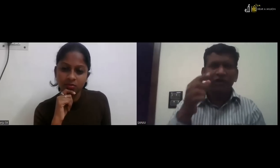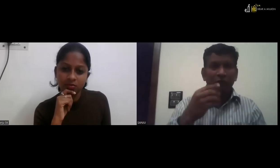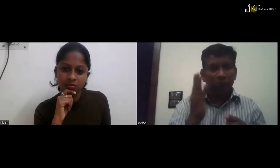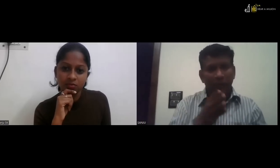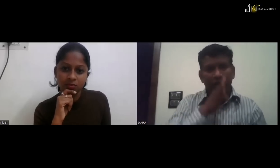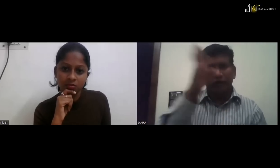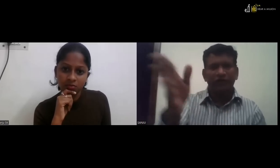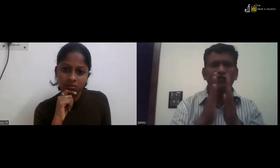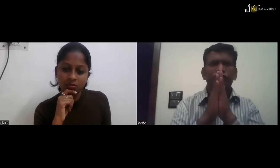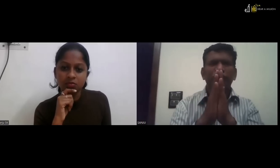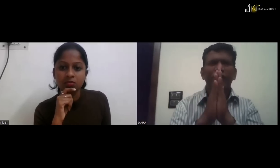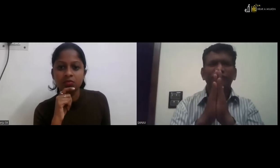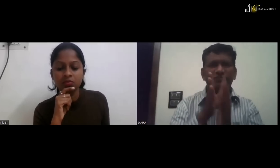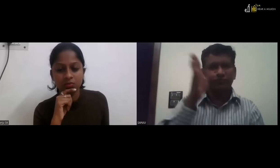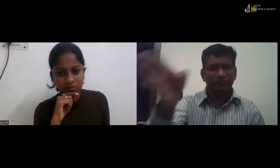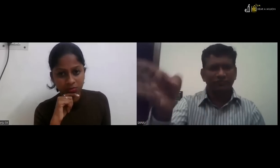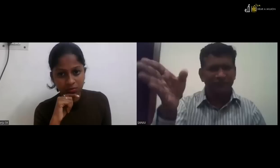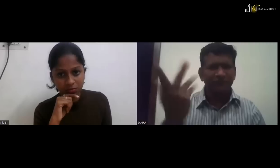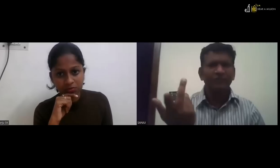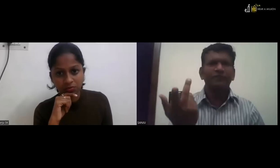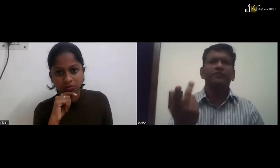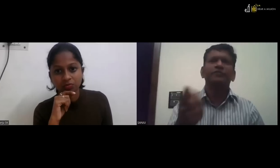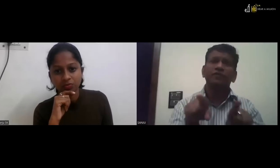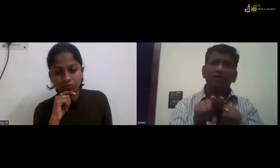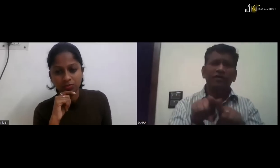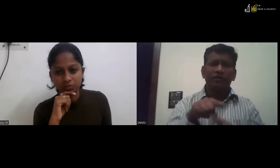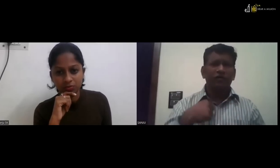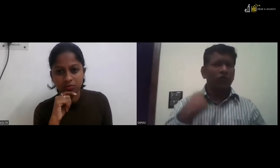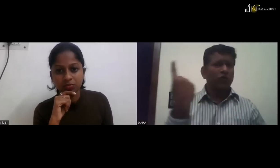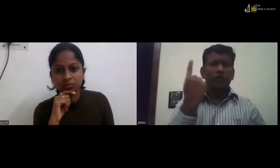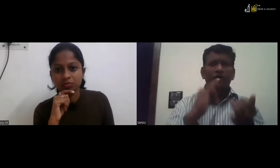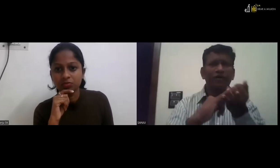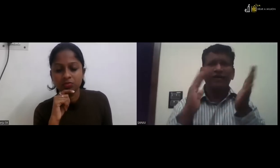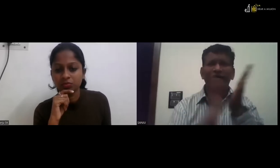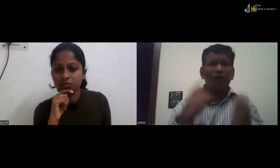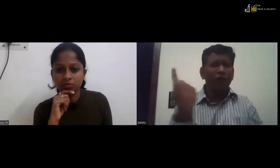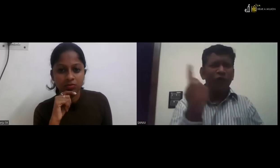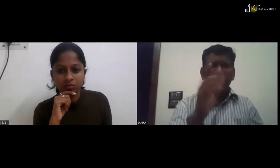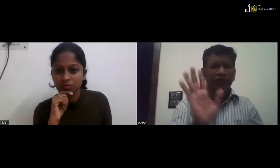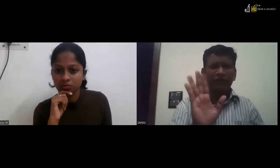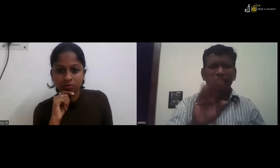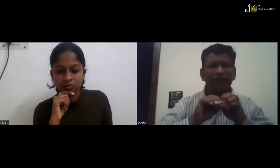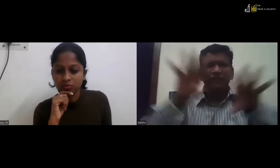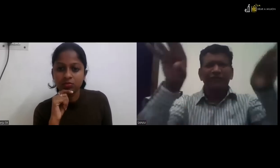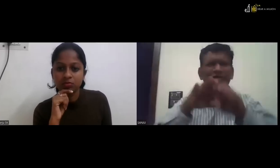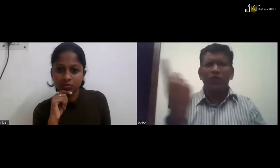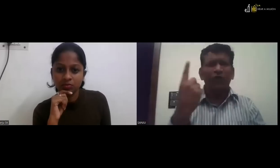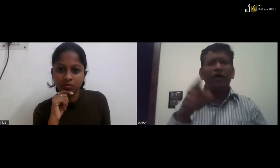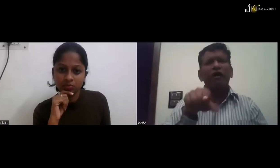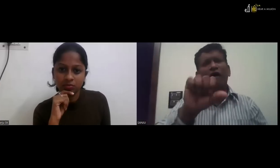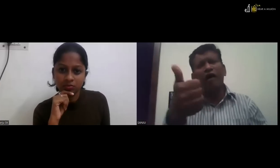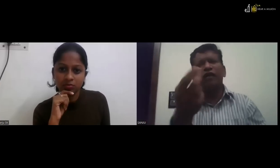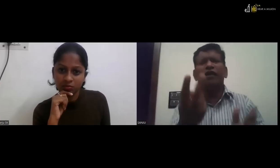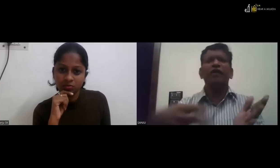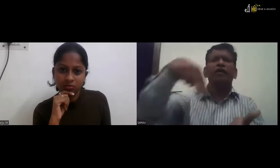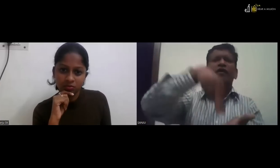people. Like as you have seen this, how Narayan sir and Mary, they said that how they are